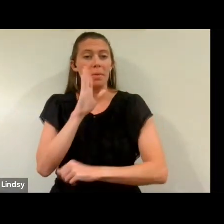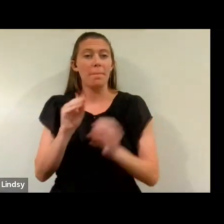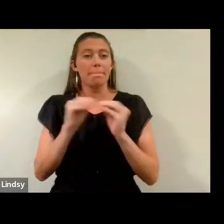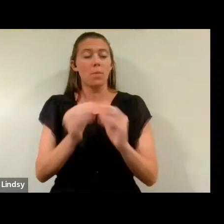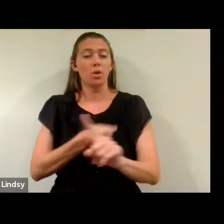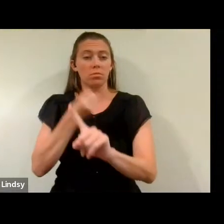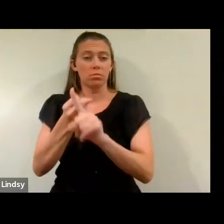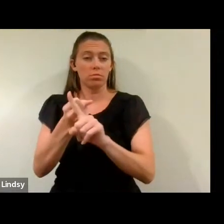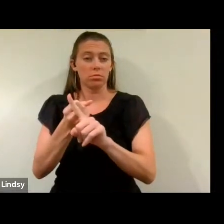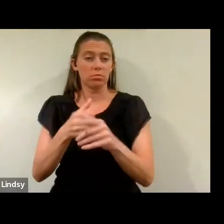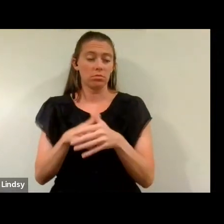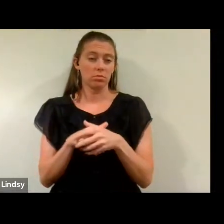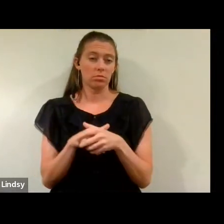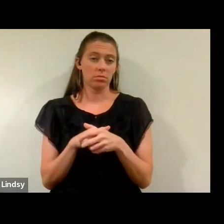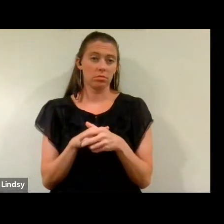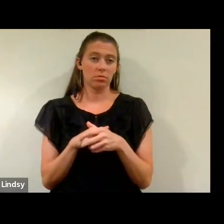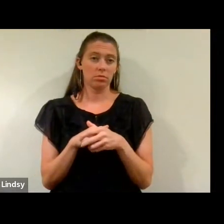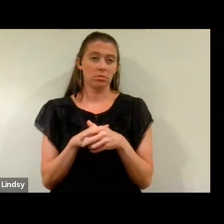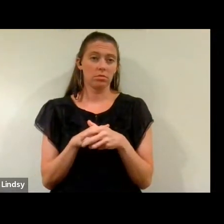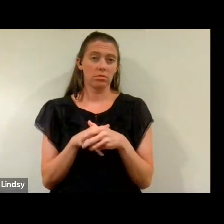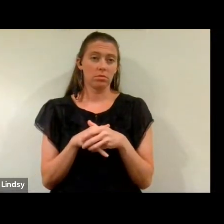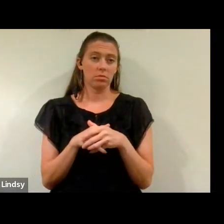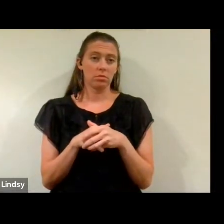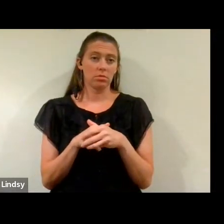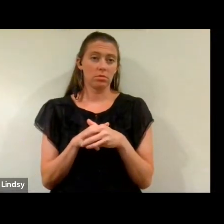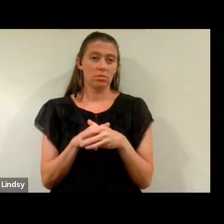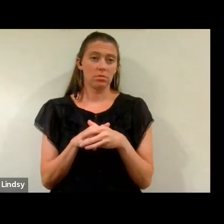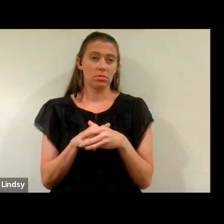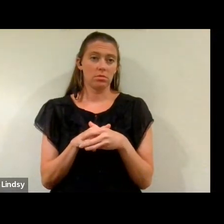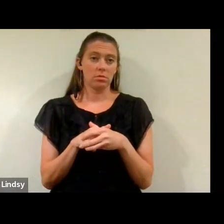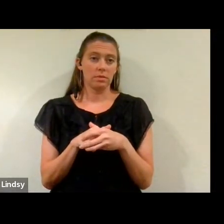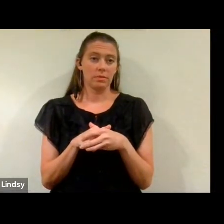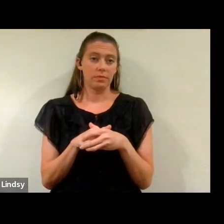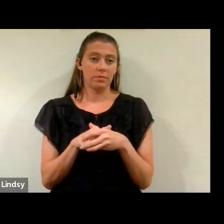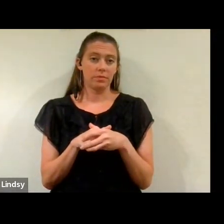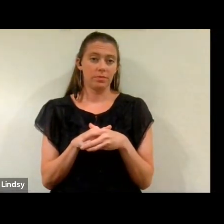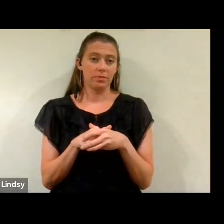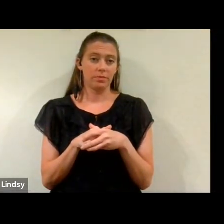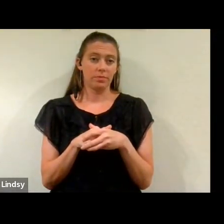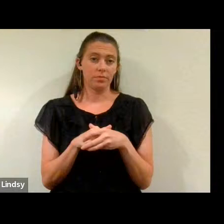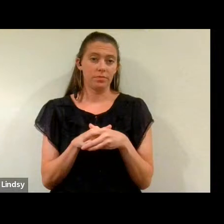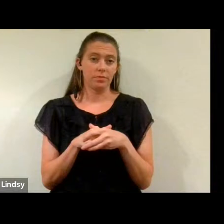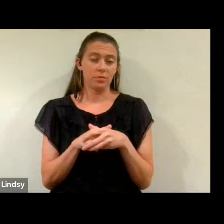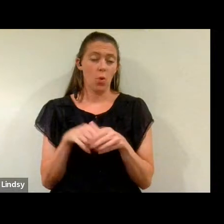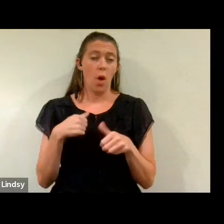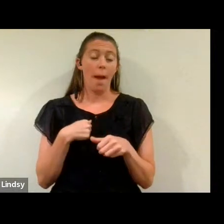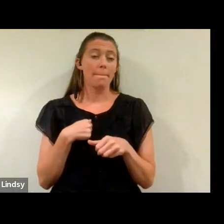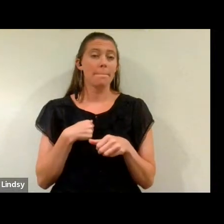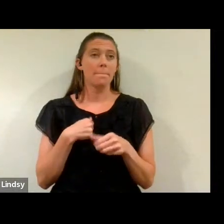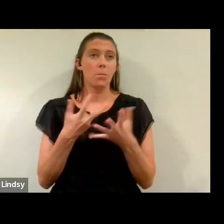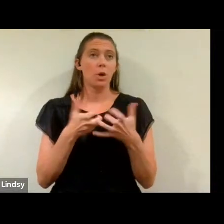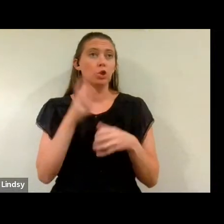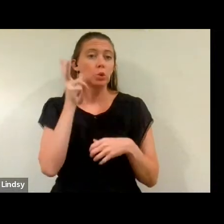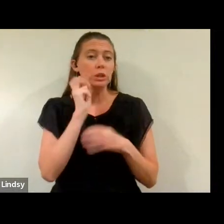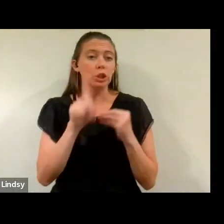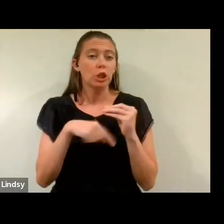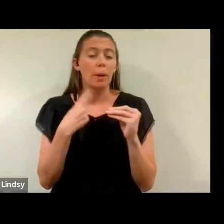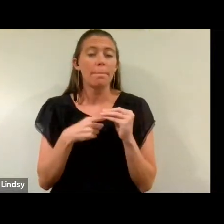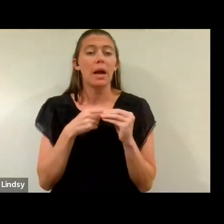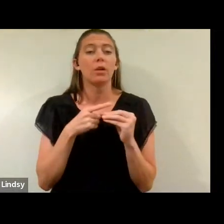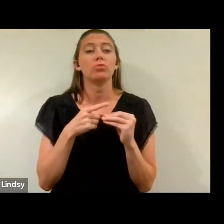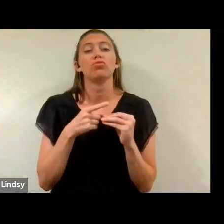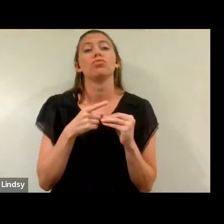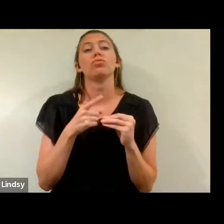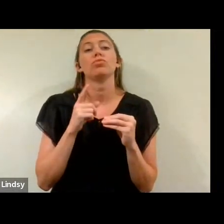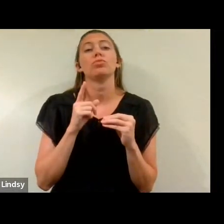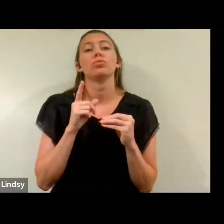be eager to hear from you about your ability to vaccinate, especially those that we're focusing on, which is